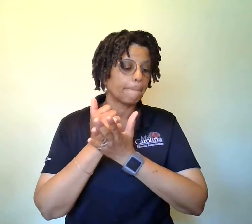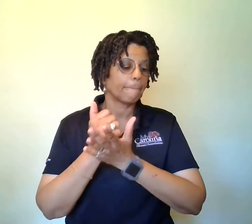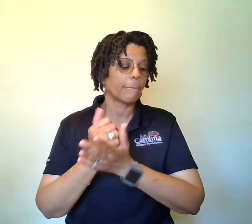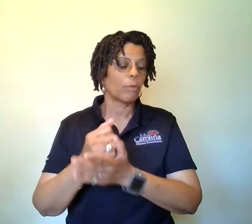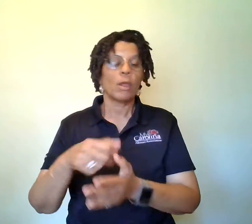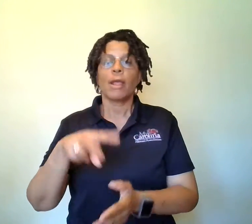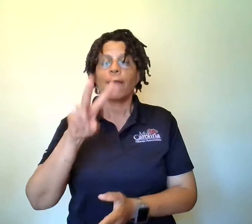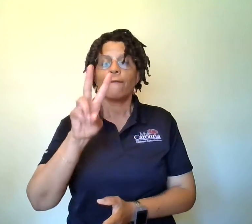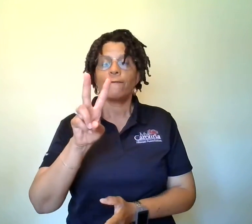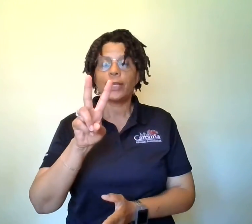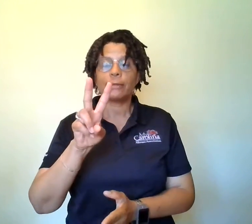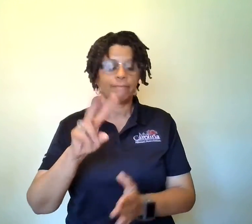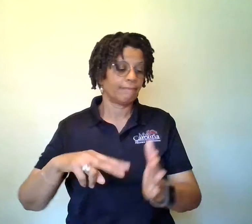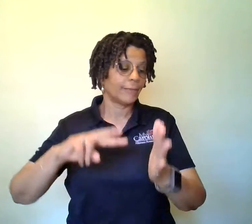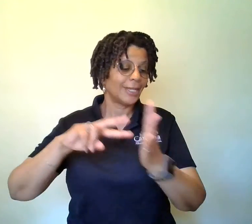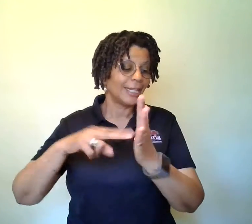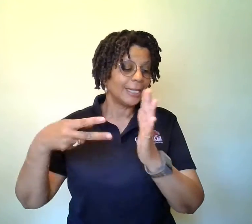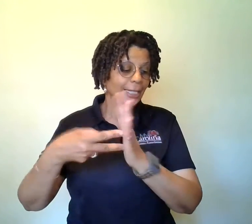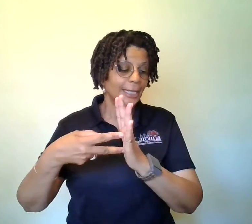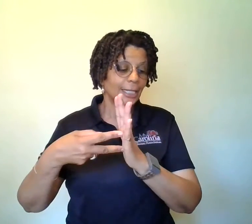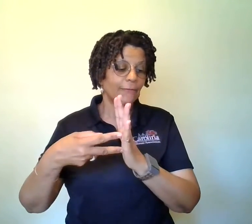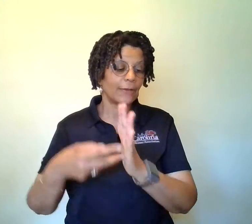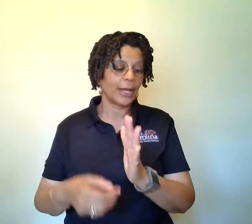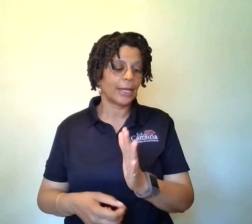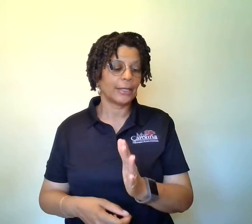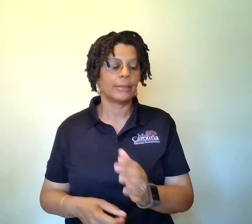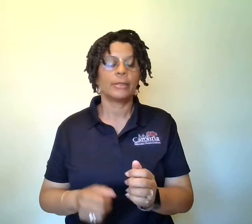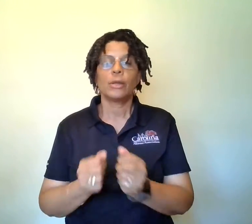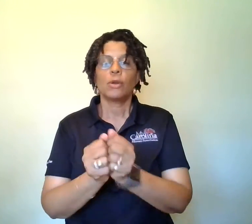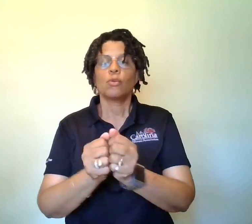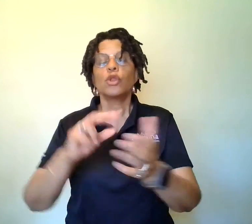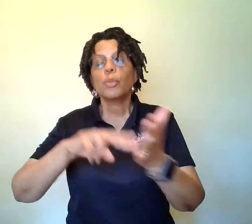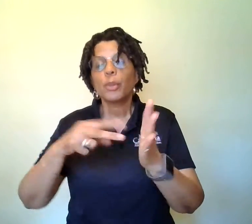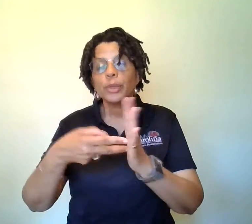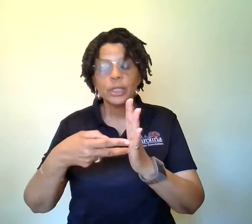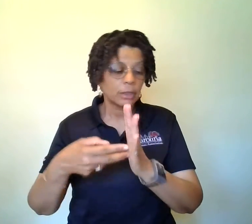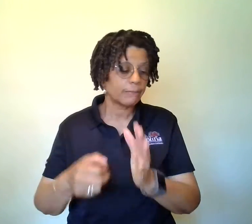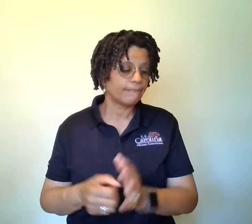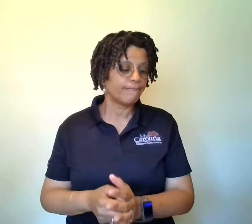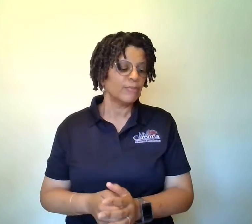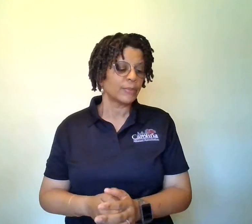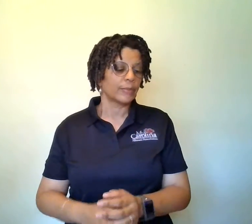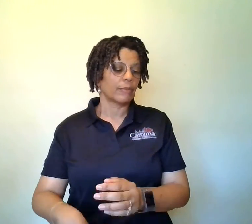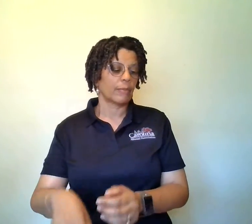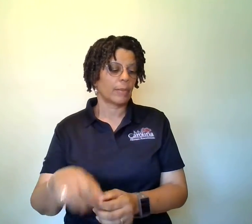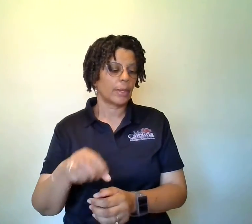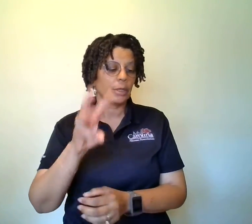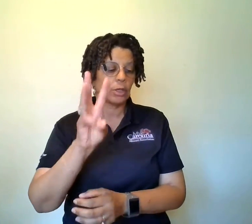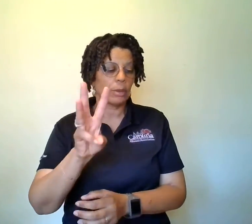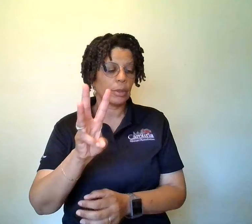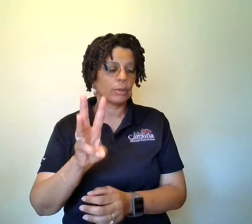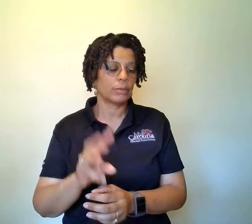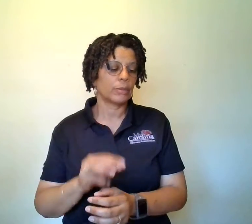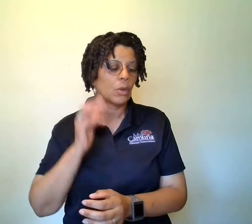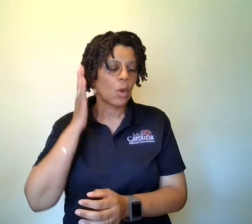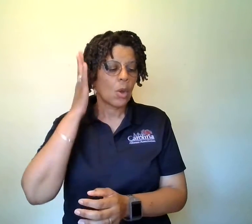way. And then it takes about a month before you can do that same thing again. So I just got that done just this